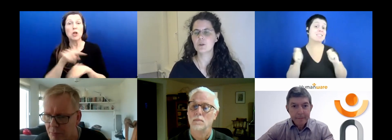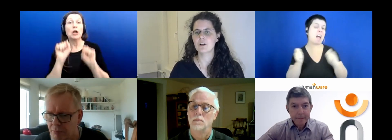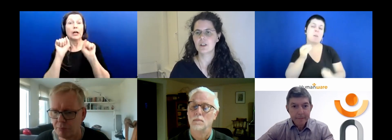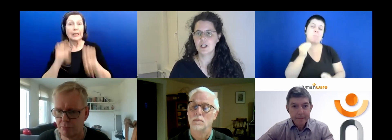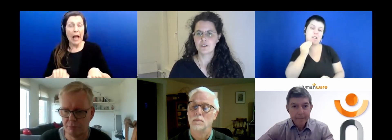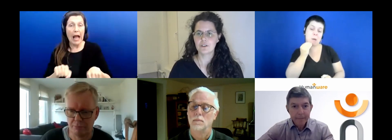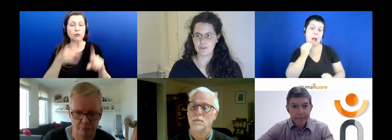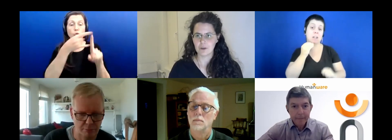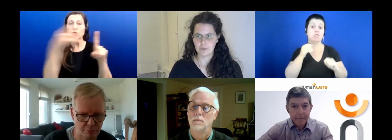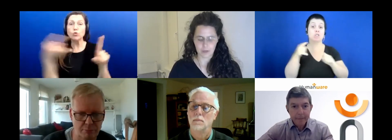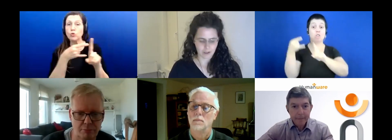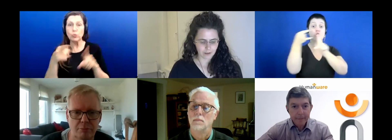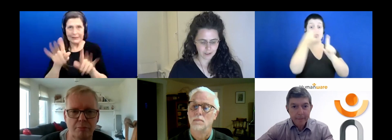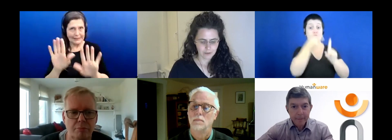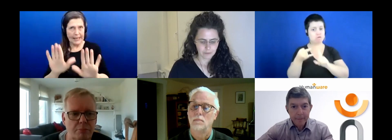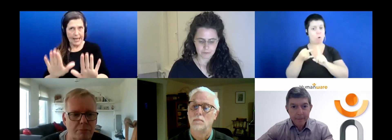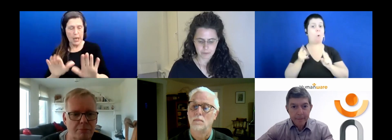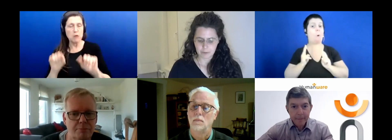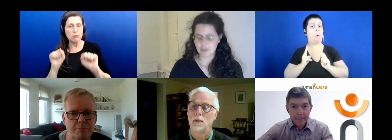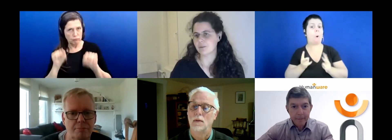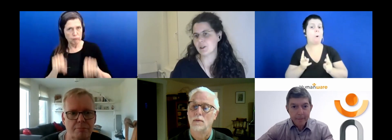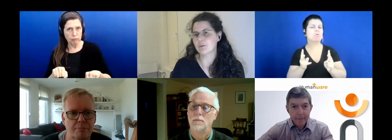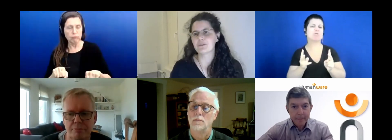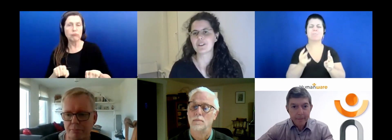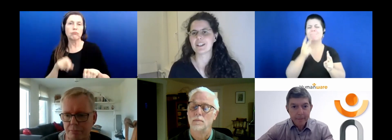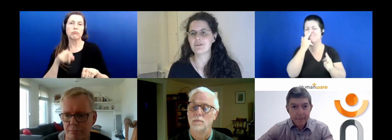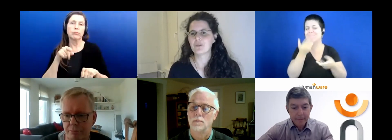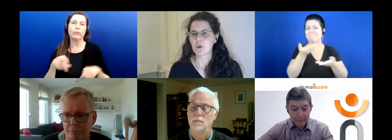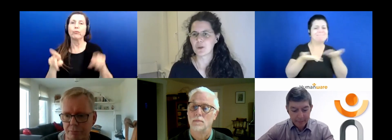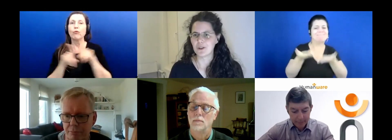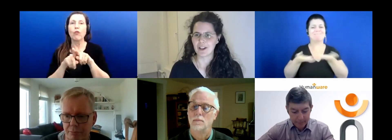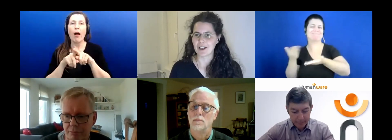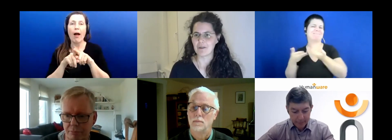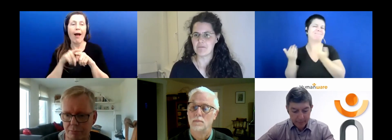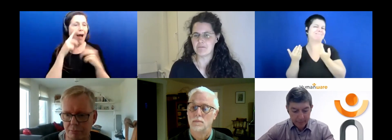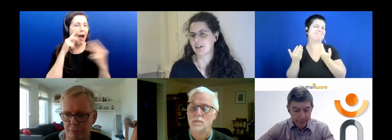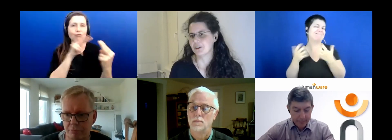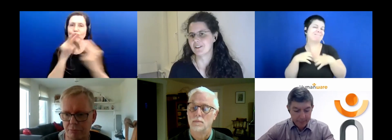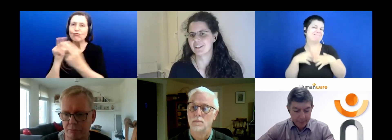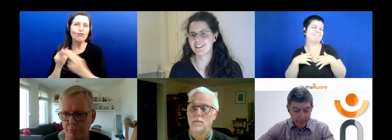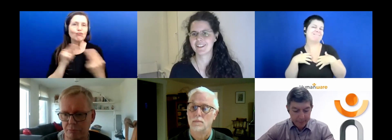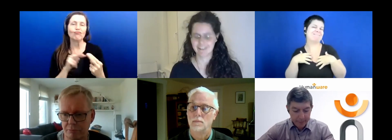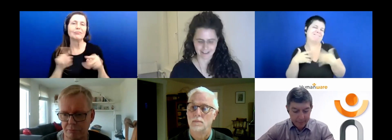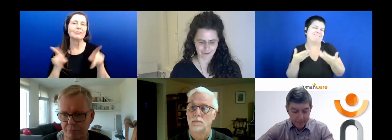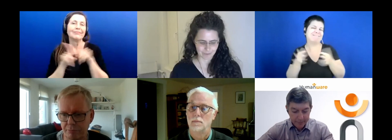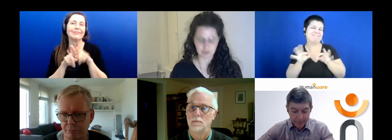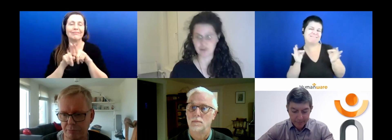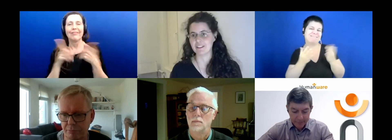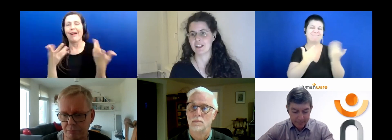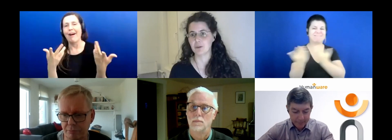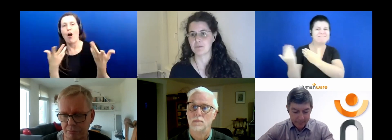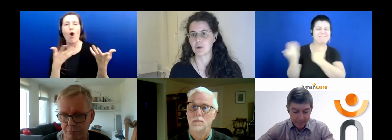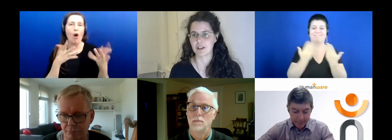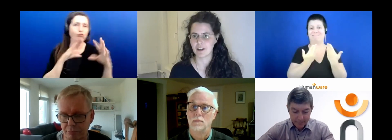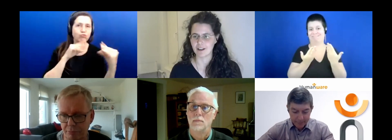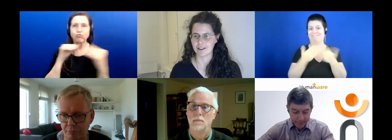Zoom call to have a little bit of an informal mingle, to chat a